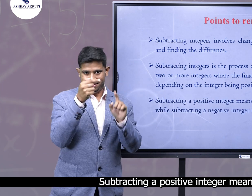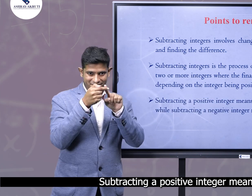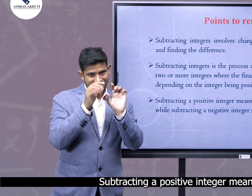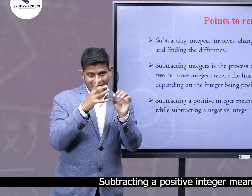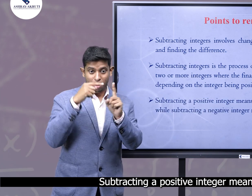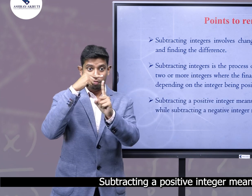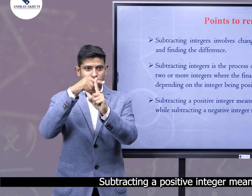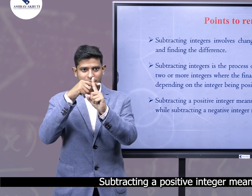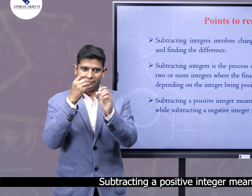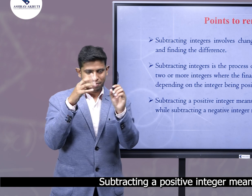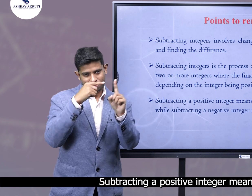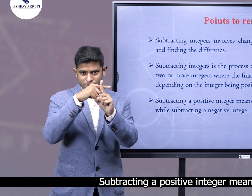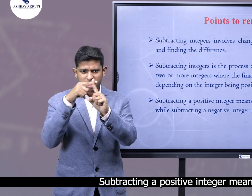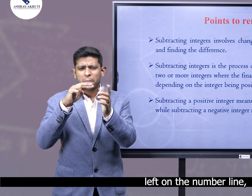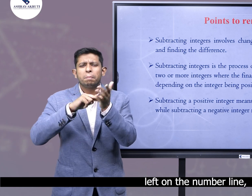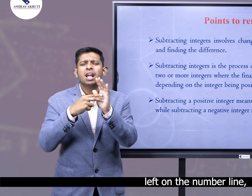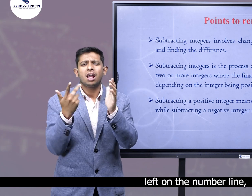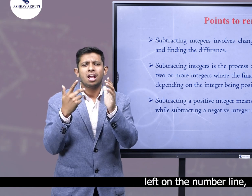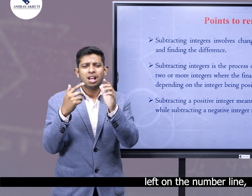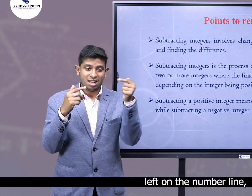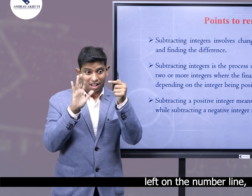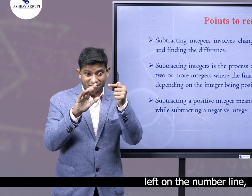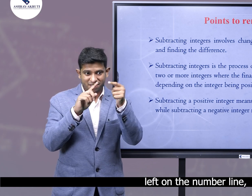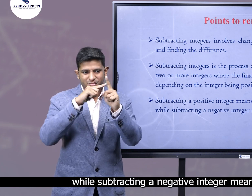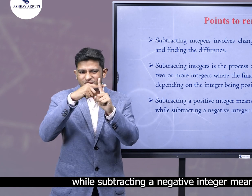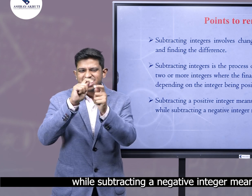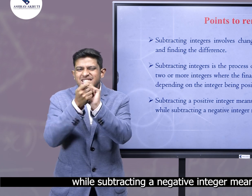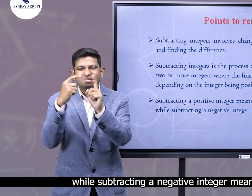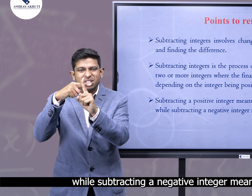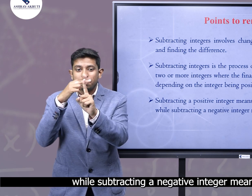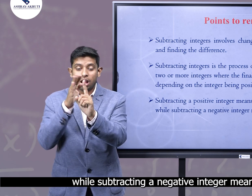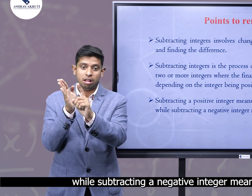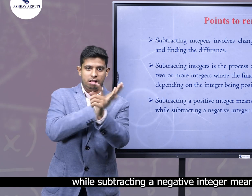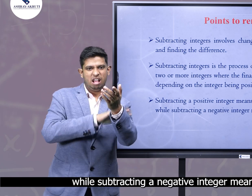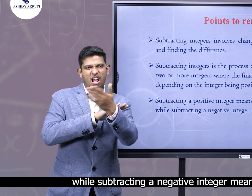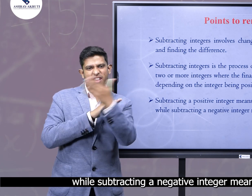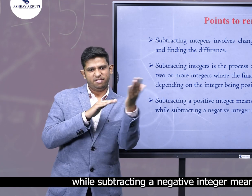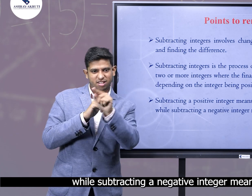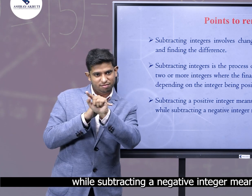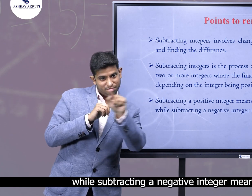Subtracting a positive integer means moving left on the number line, while subtracting a negative integer means moving right.